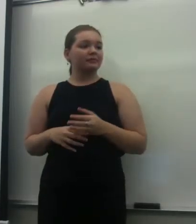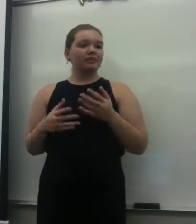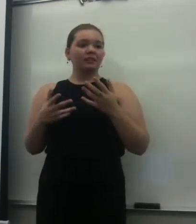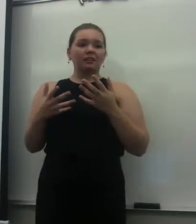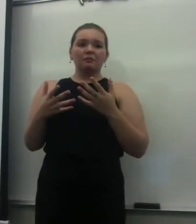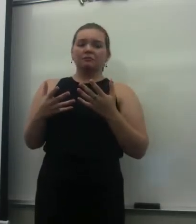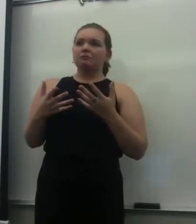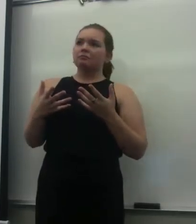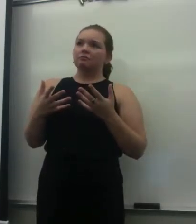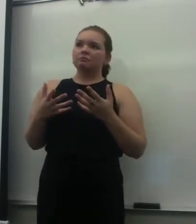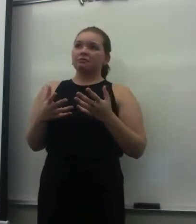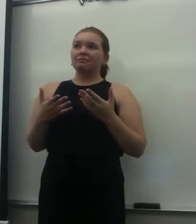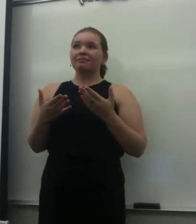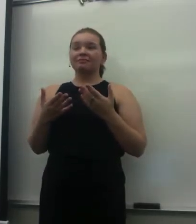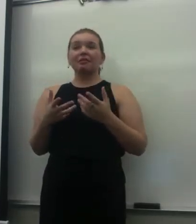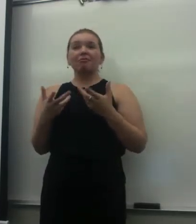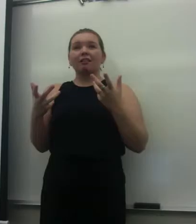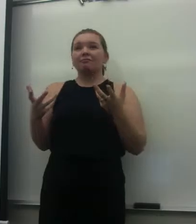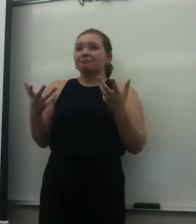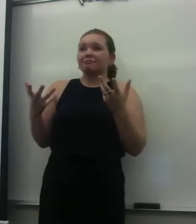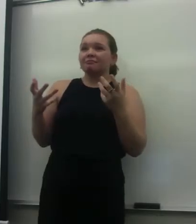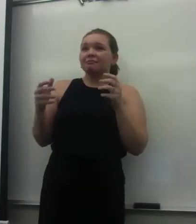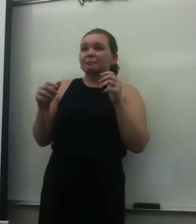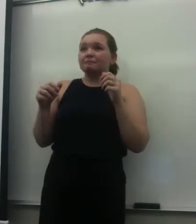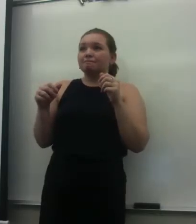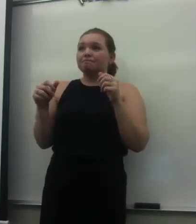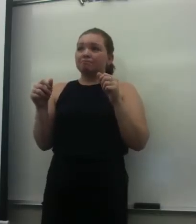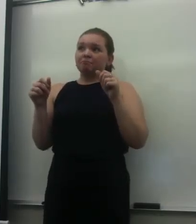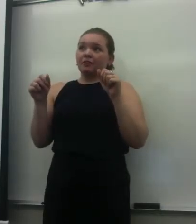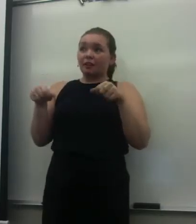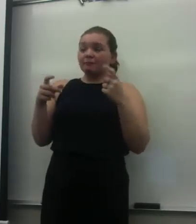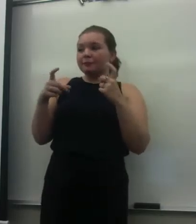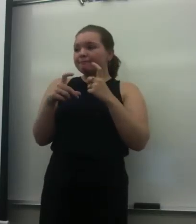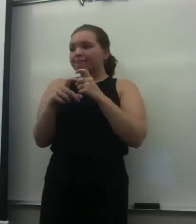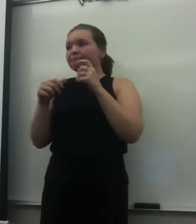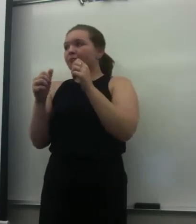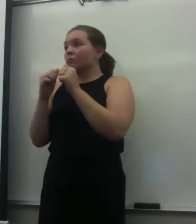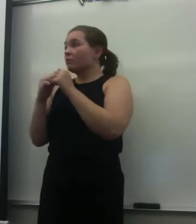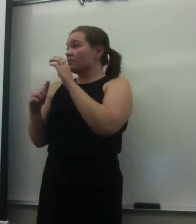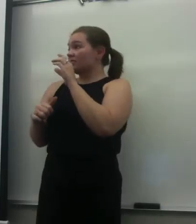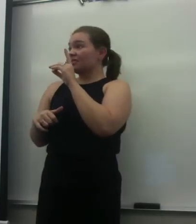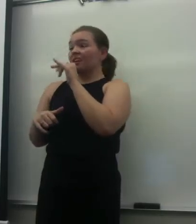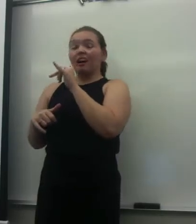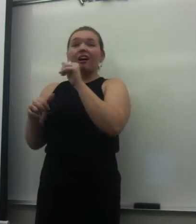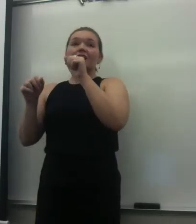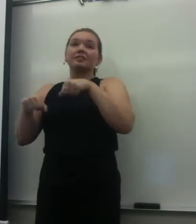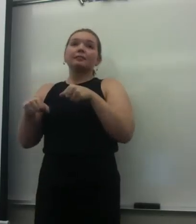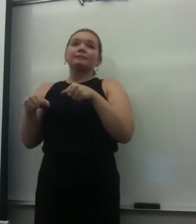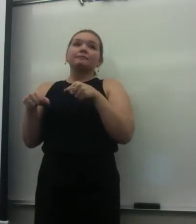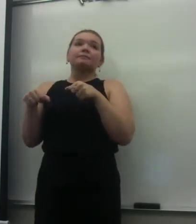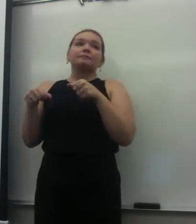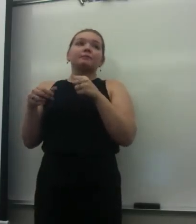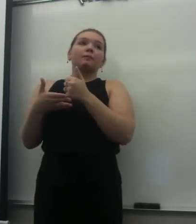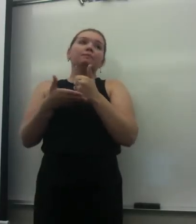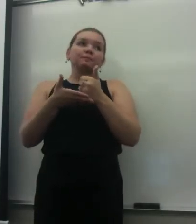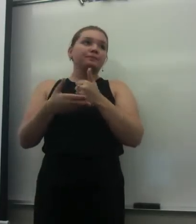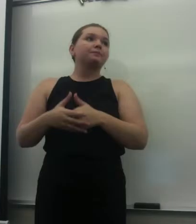can assure that the message is not just clear but also correct. And as far as